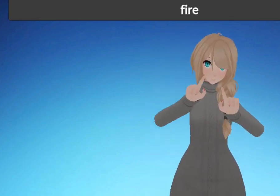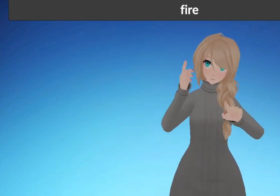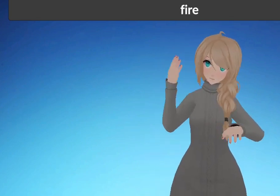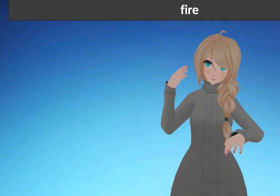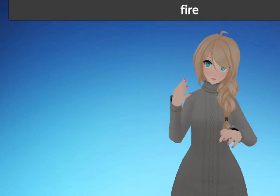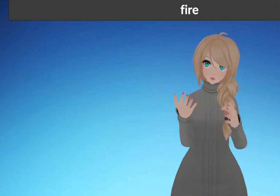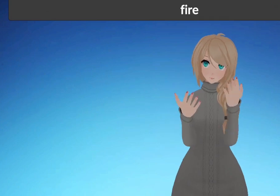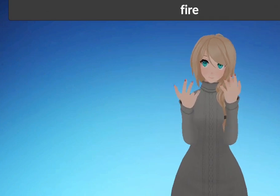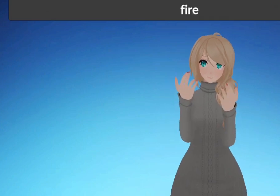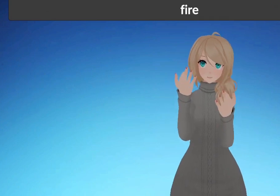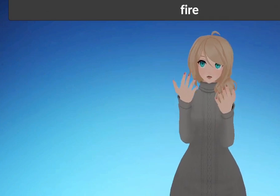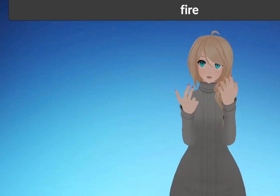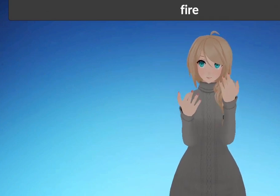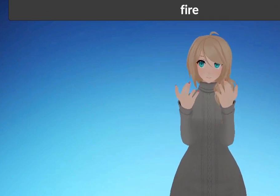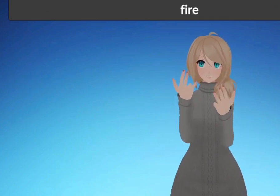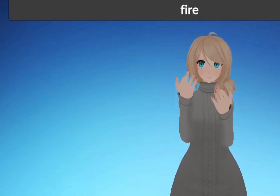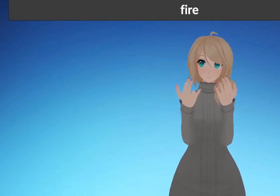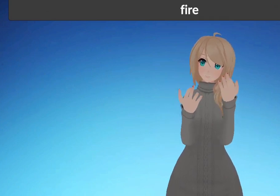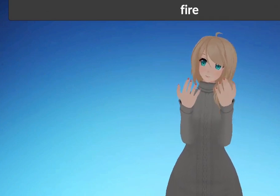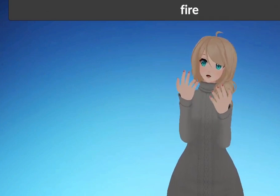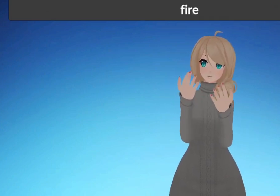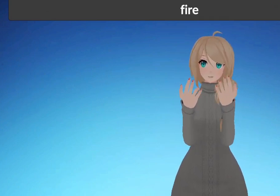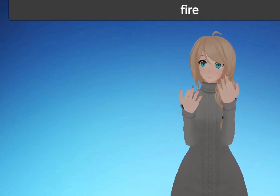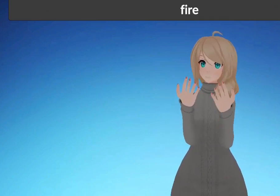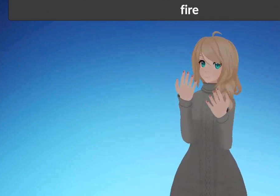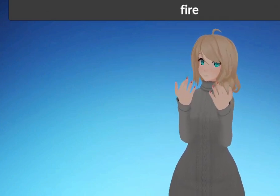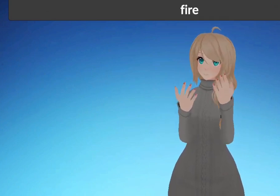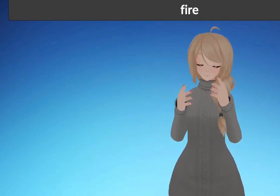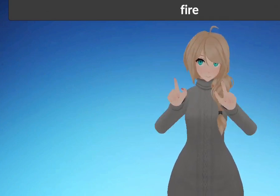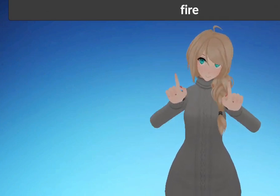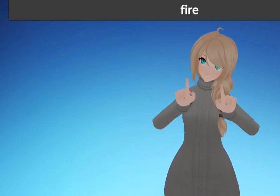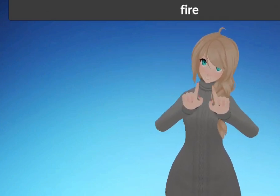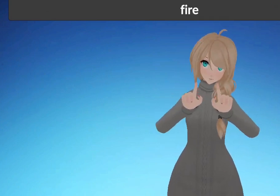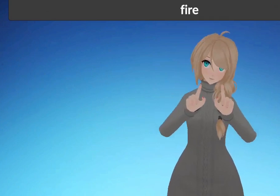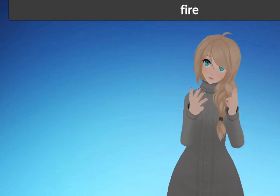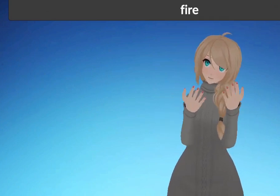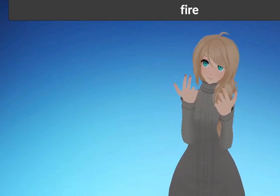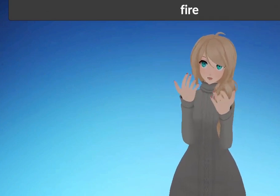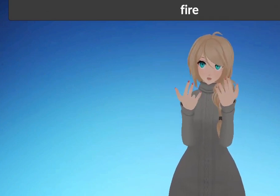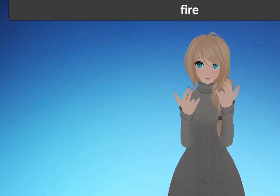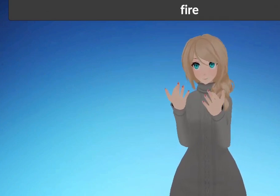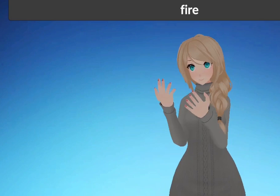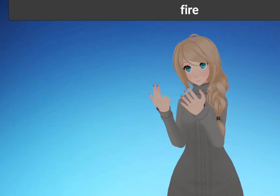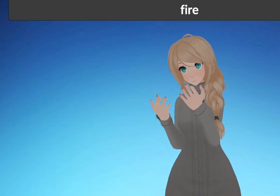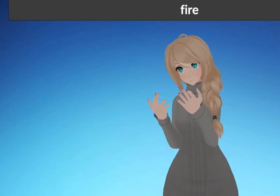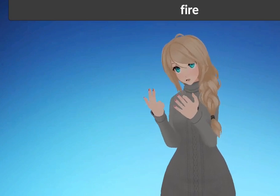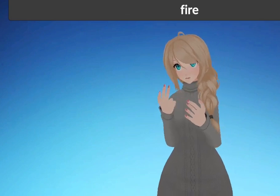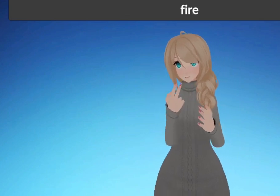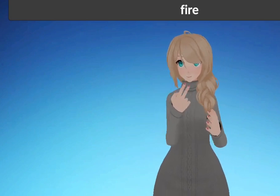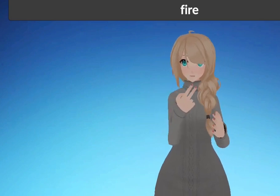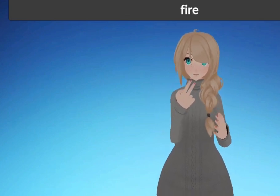Same before, fire, burn. Same thing, fire, burn. That